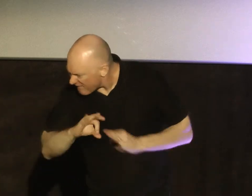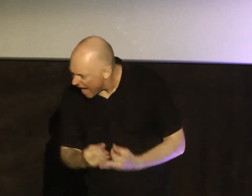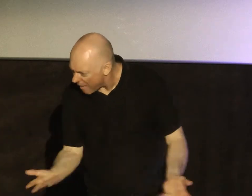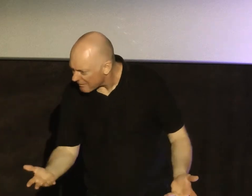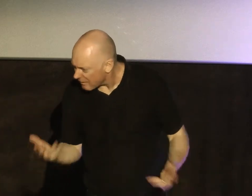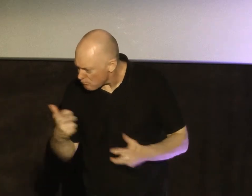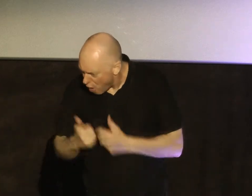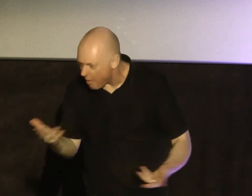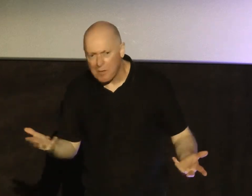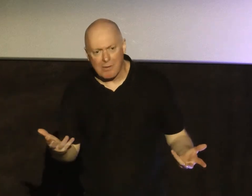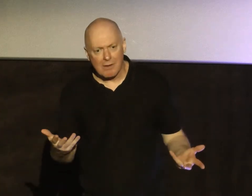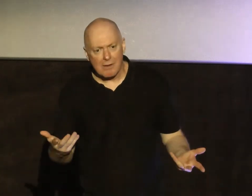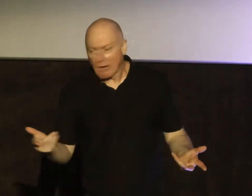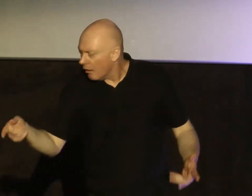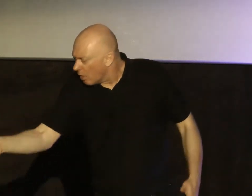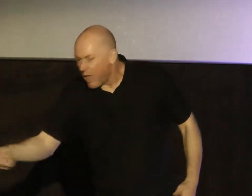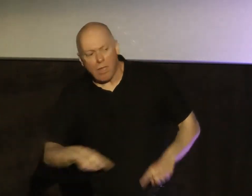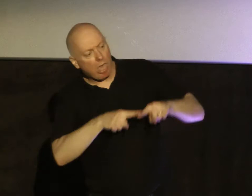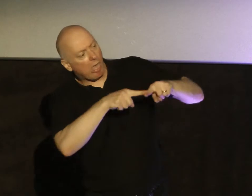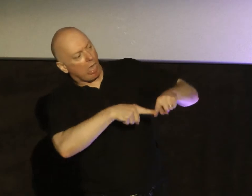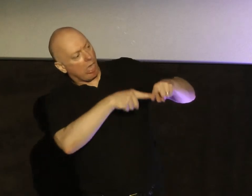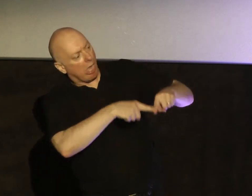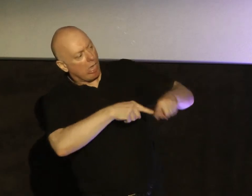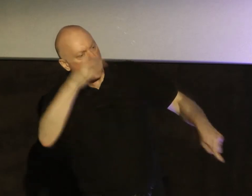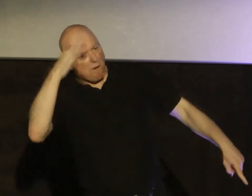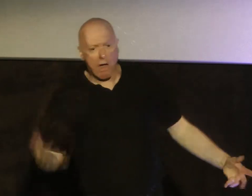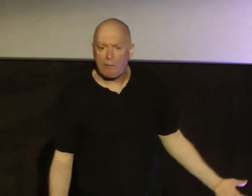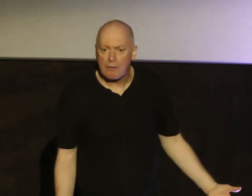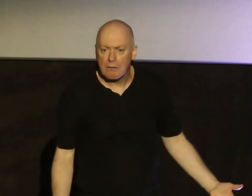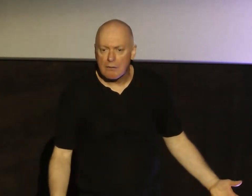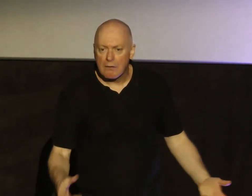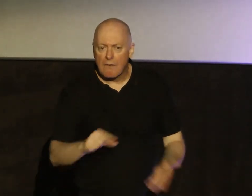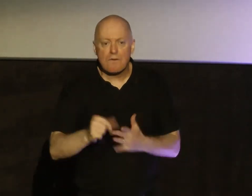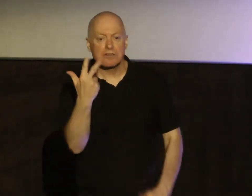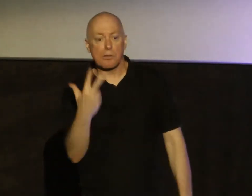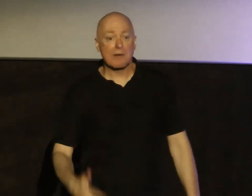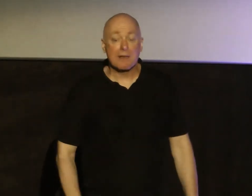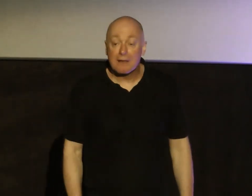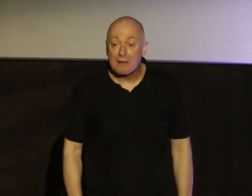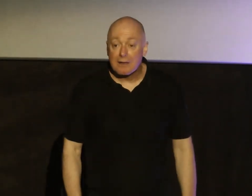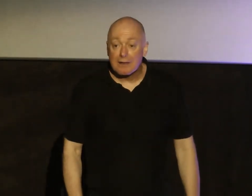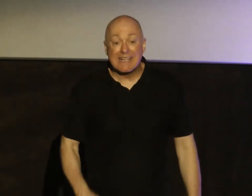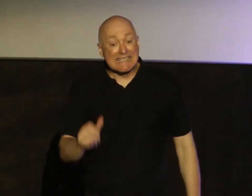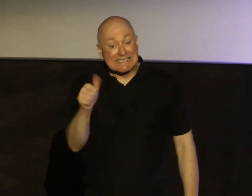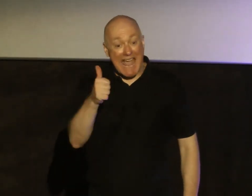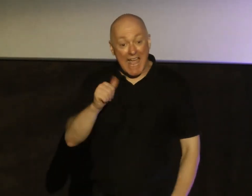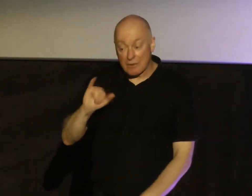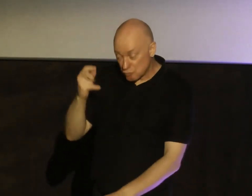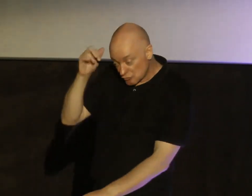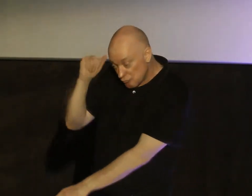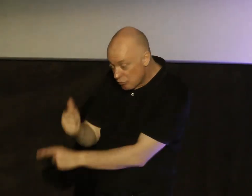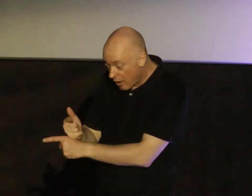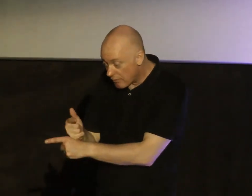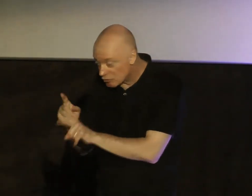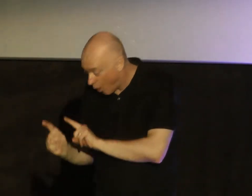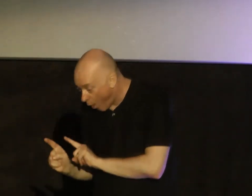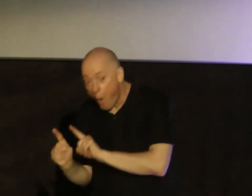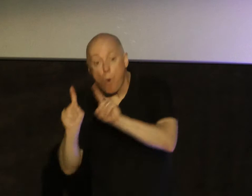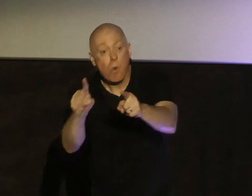problem of passive dependence. Verse 3 then says, so 10 of Joseph's brothers went down to buy grain